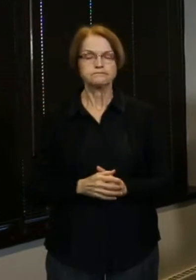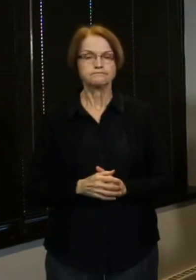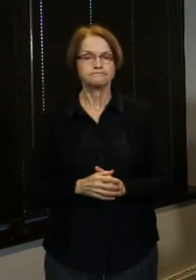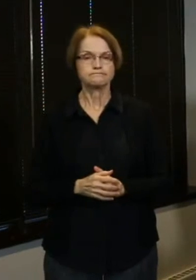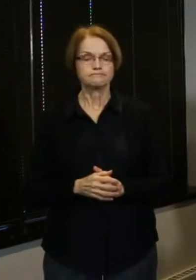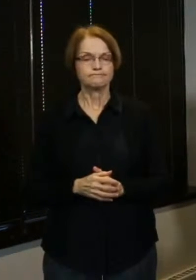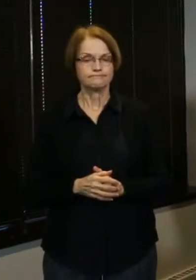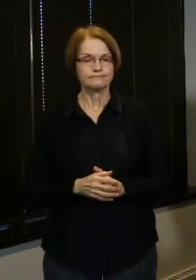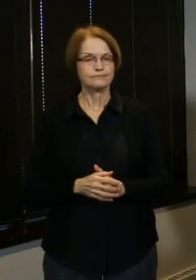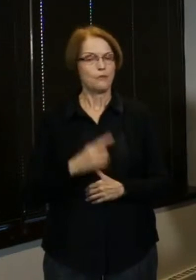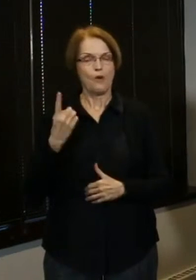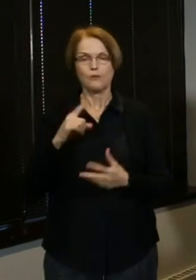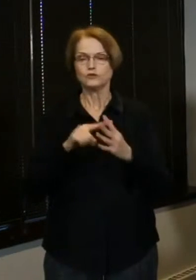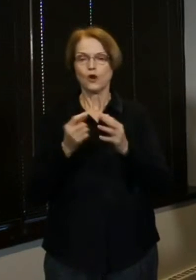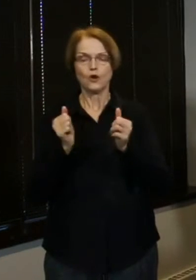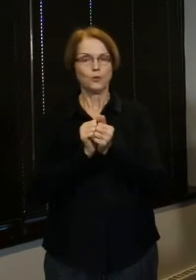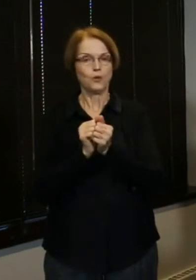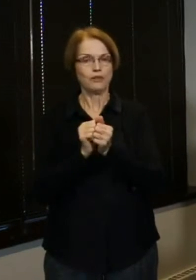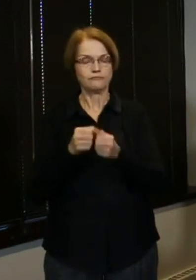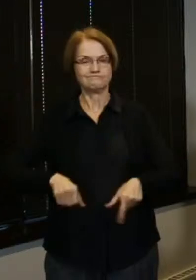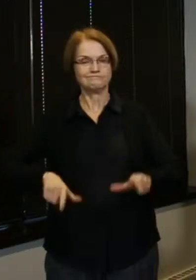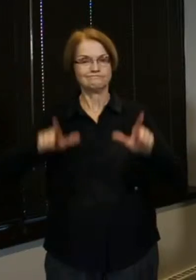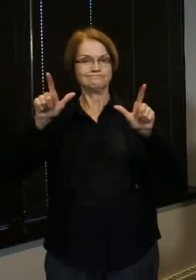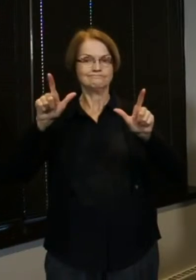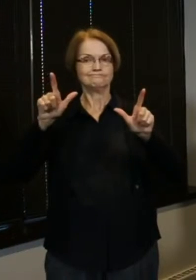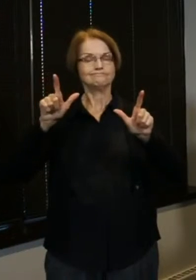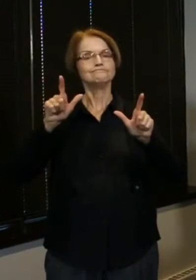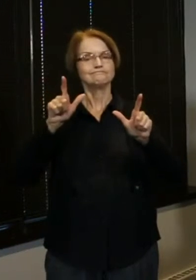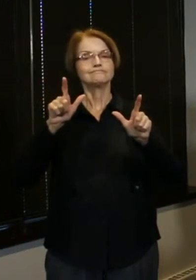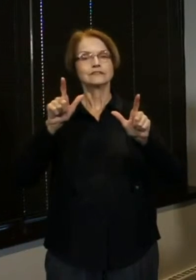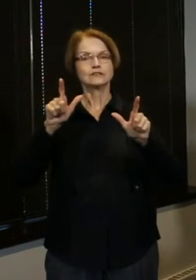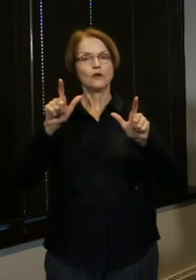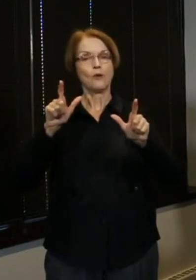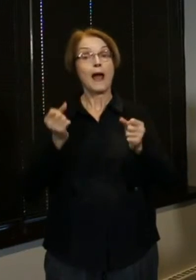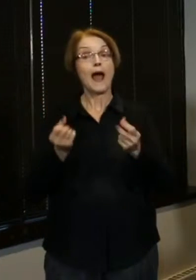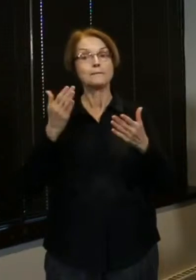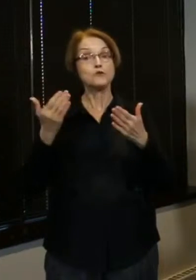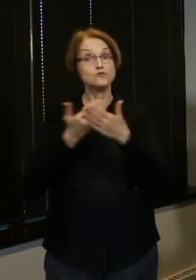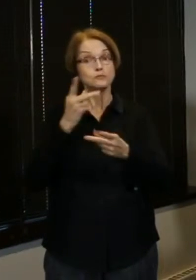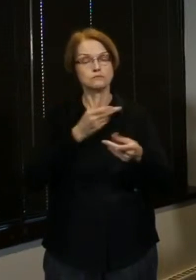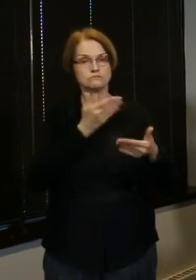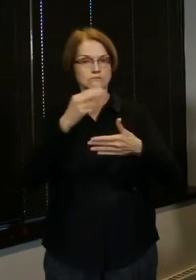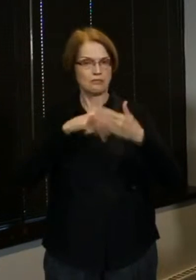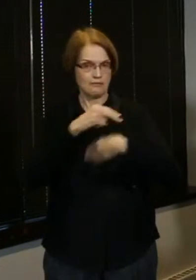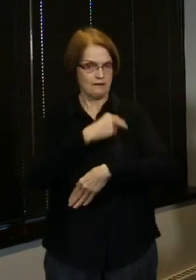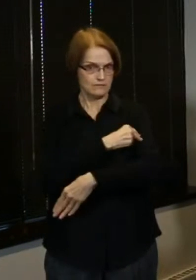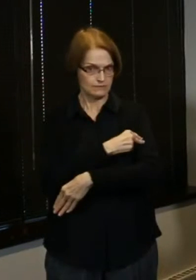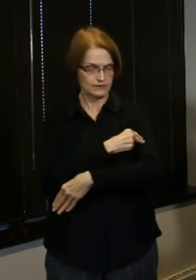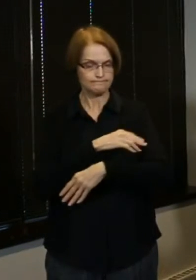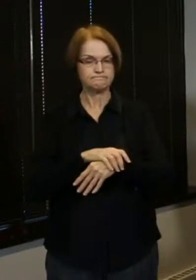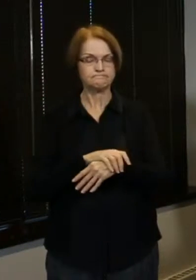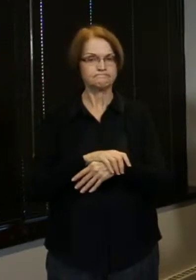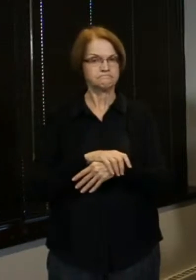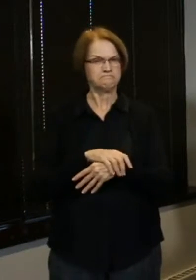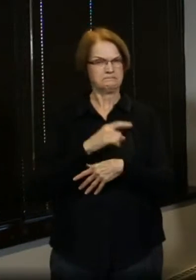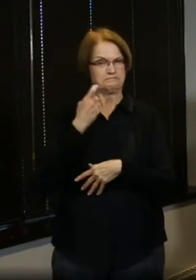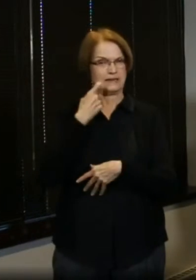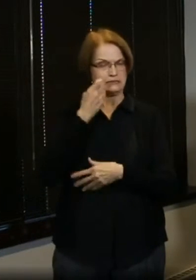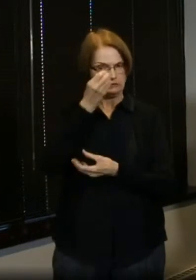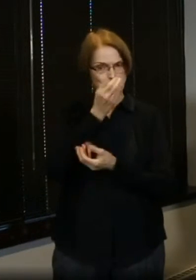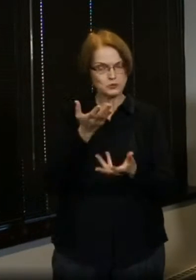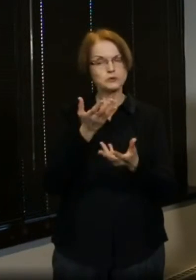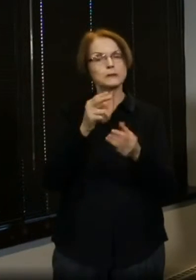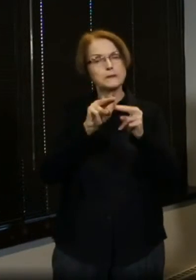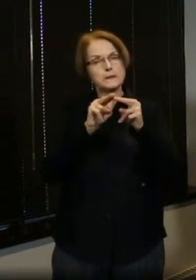So as always, we start with our graph highlighting our regional hospital admissions, and as I said, it's been trending down slightly, but